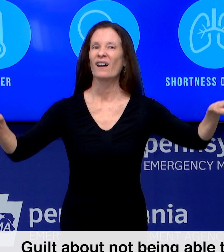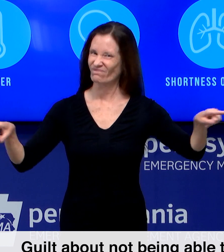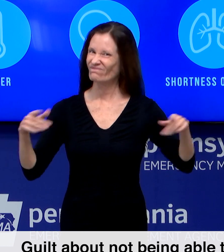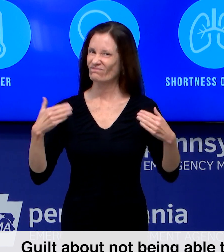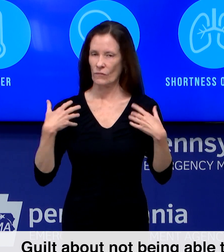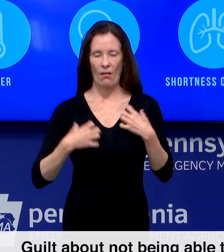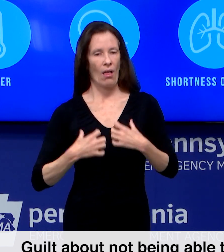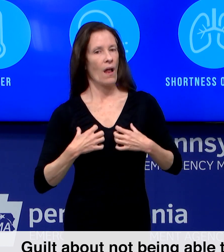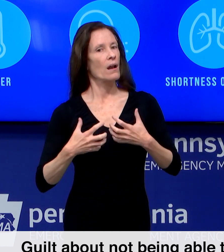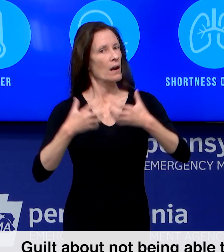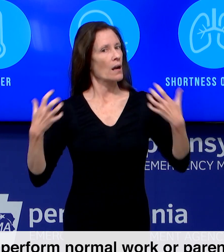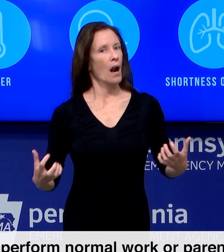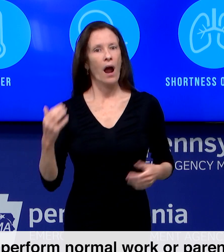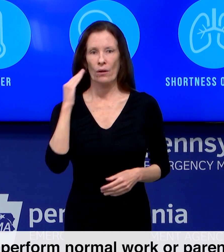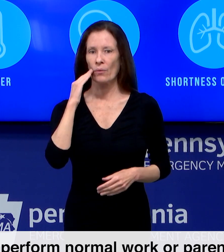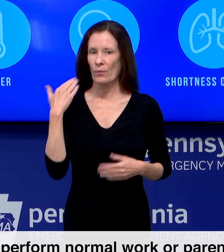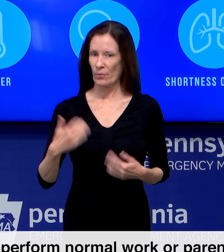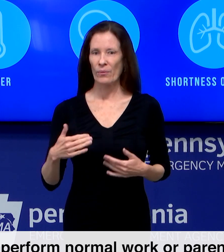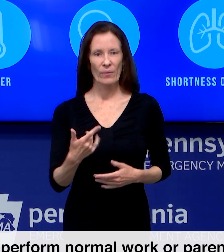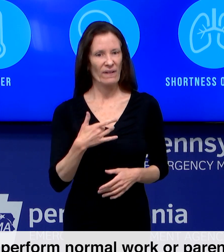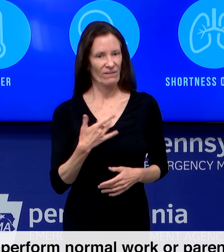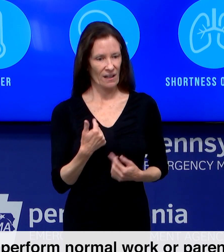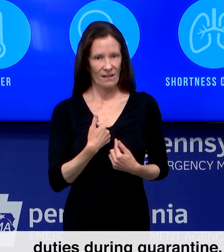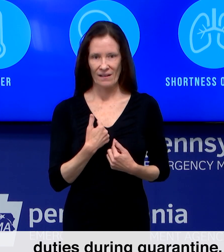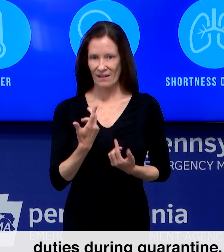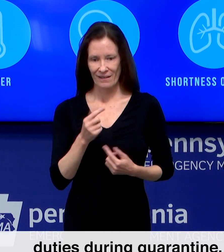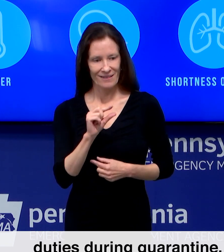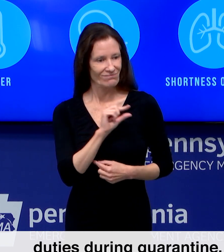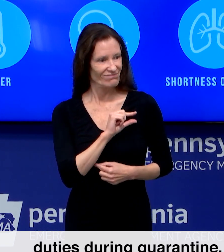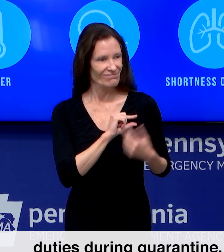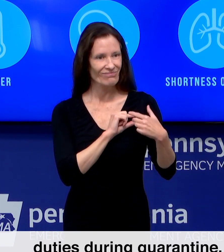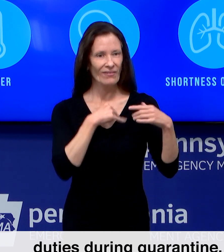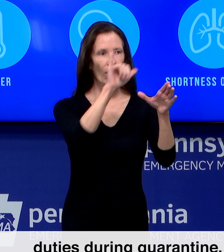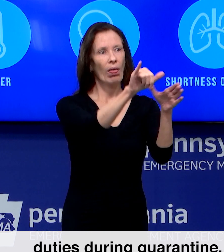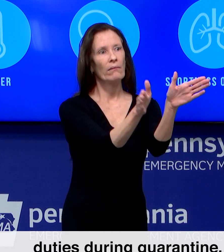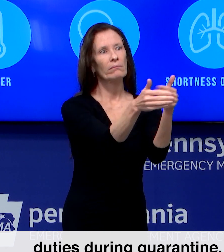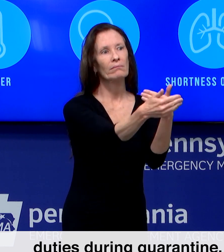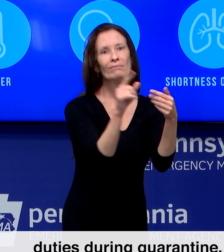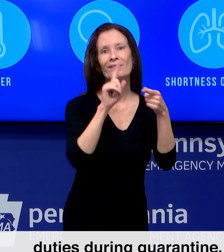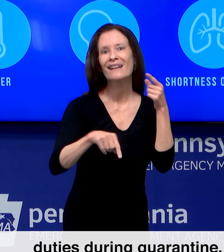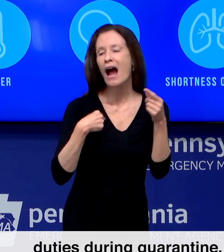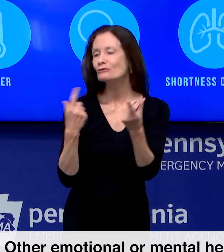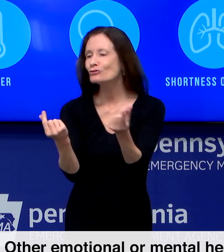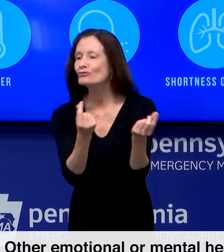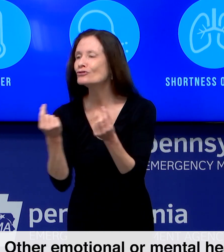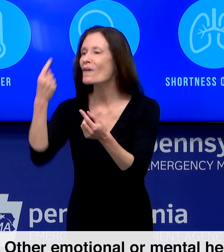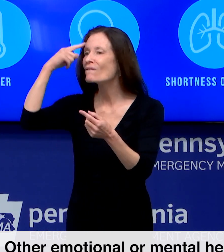Guilt about not being able to perform normal work or parenting duties during quarantine. Other emotional